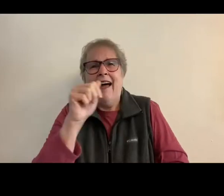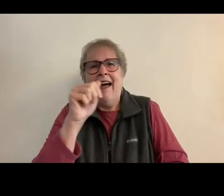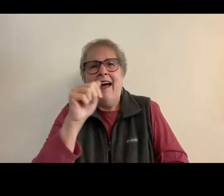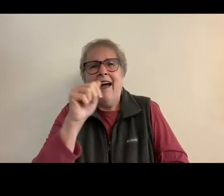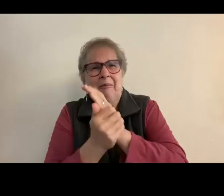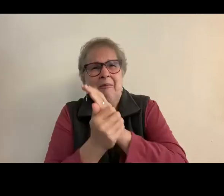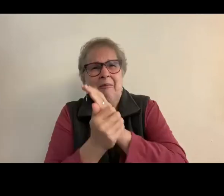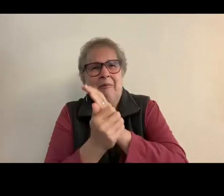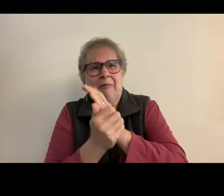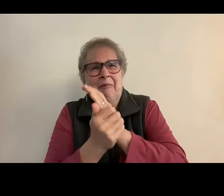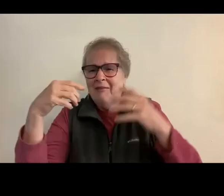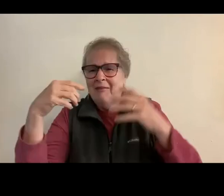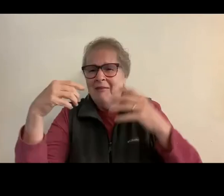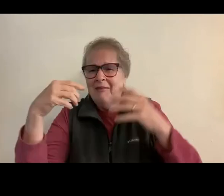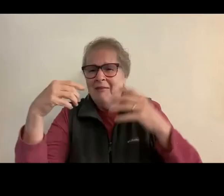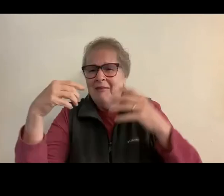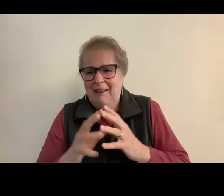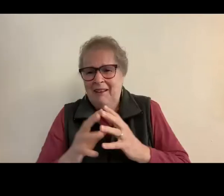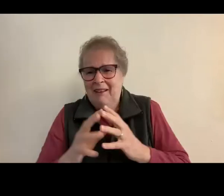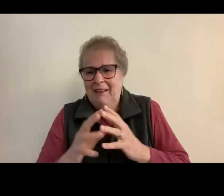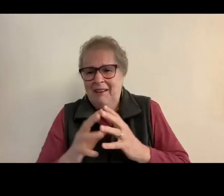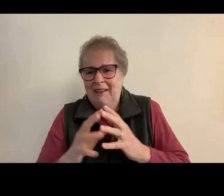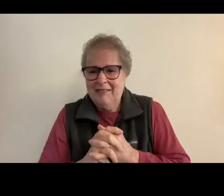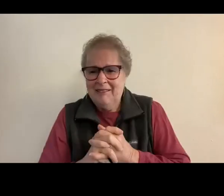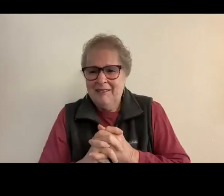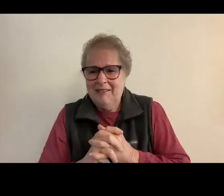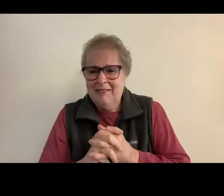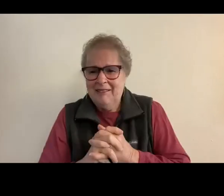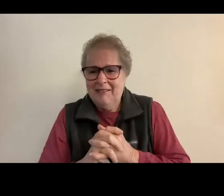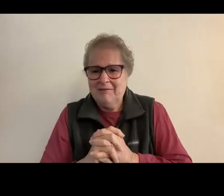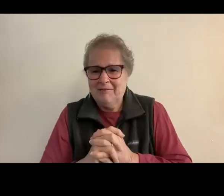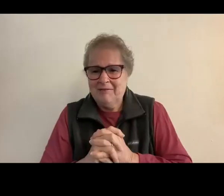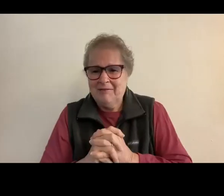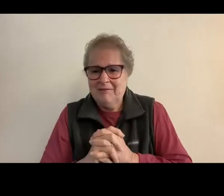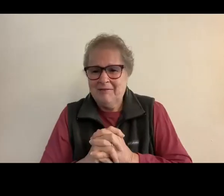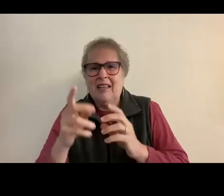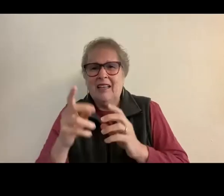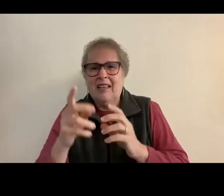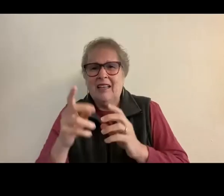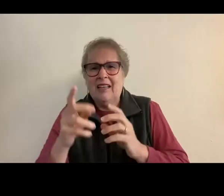so good. He was such a ham. Wow.